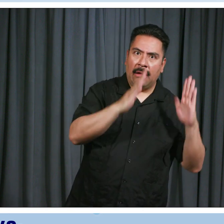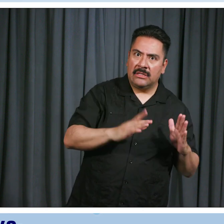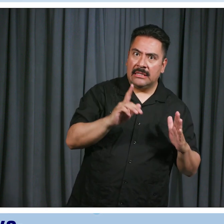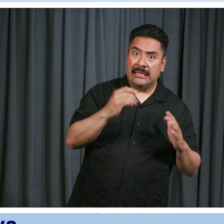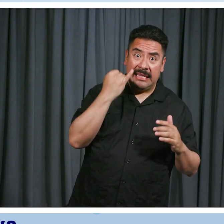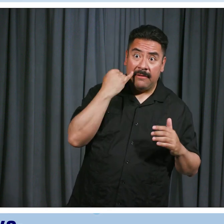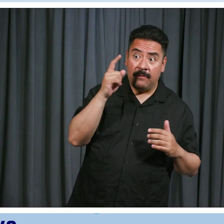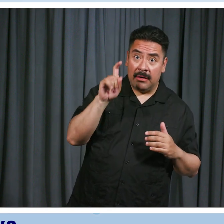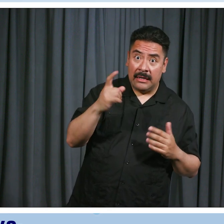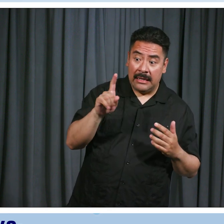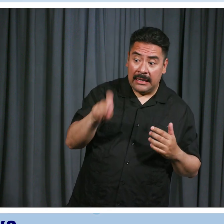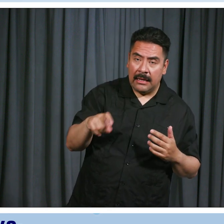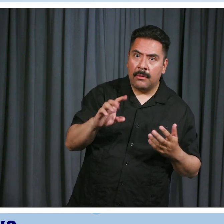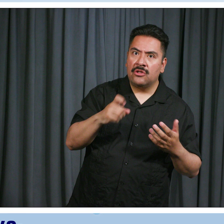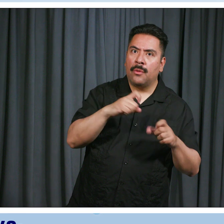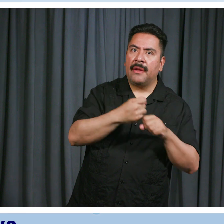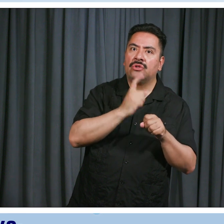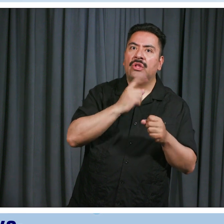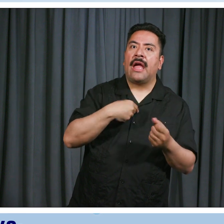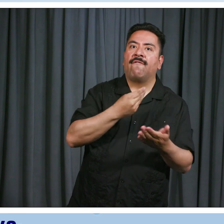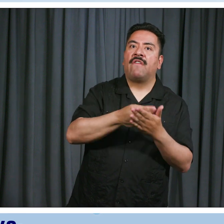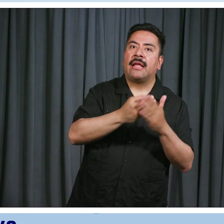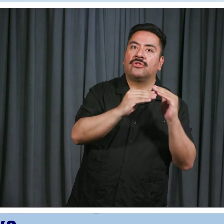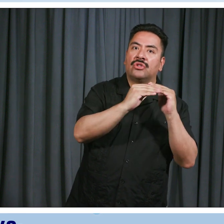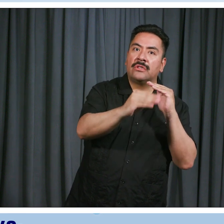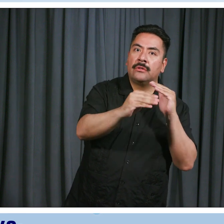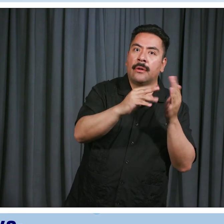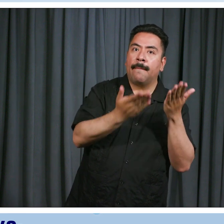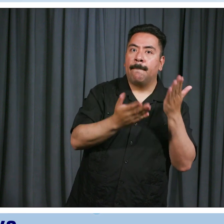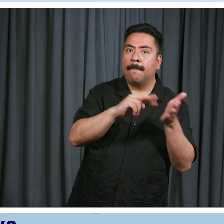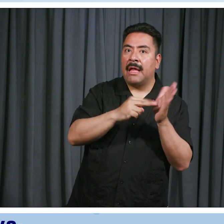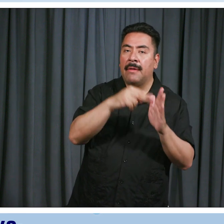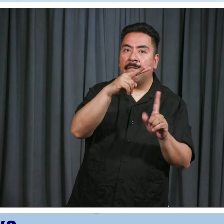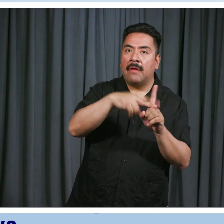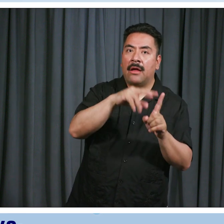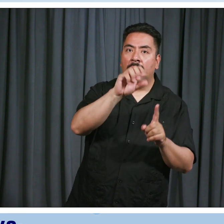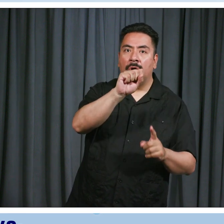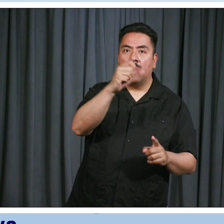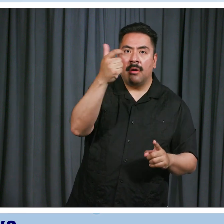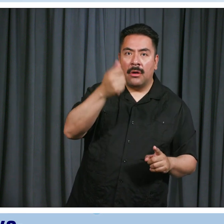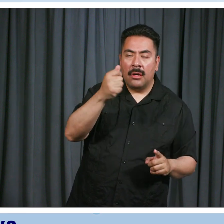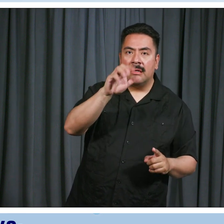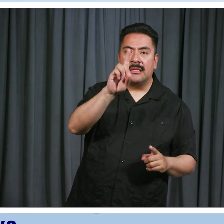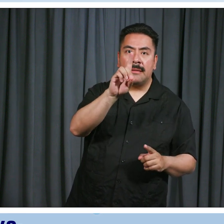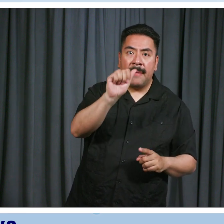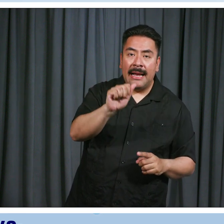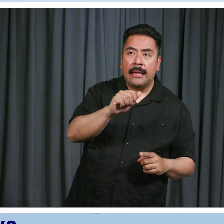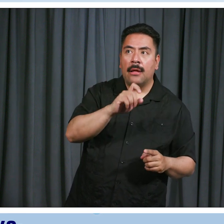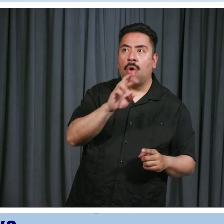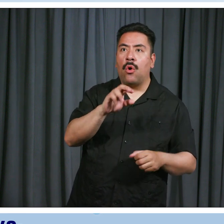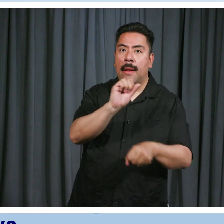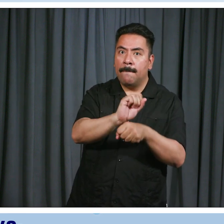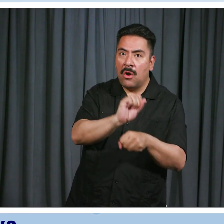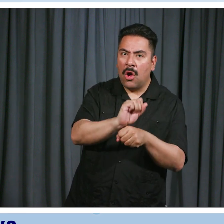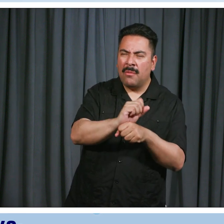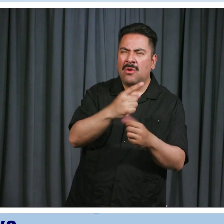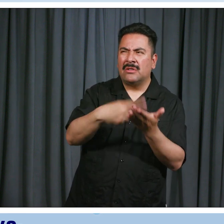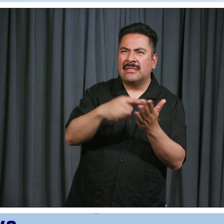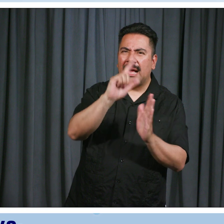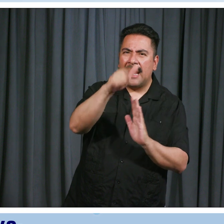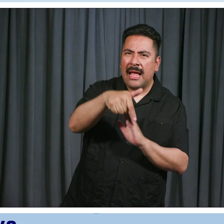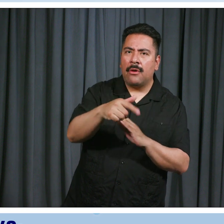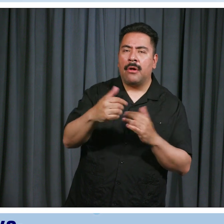have access to financial stability, either through disability or employment, which I know we'll talk about later, access to healthy